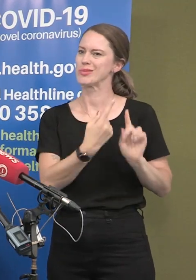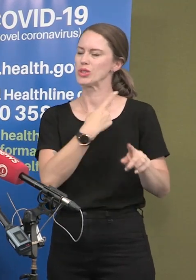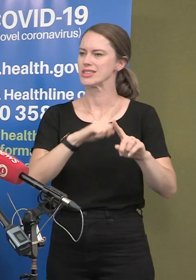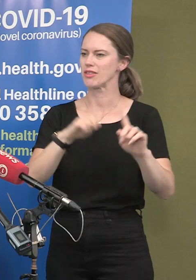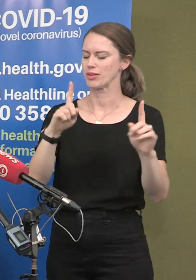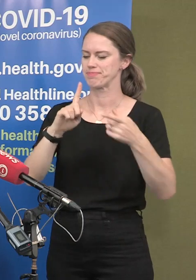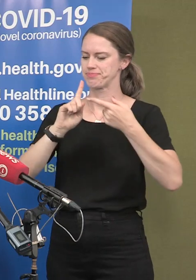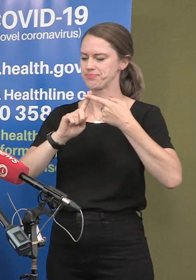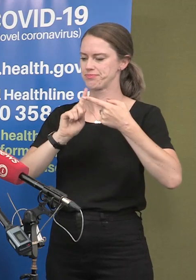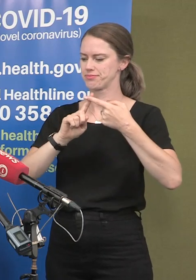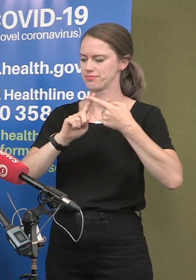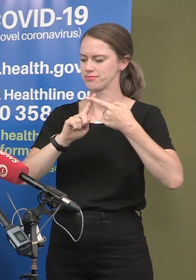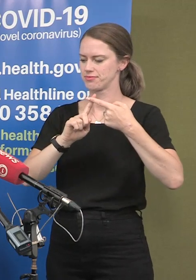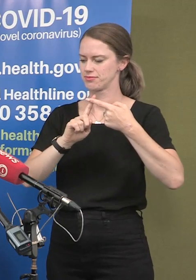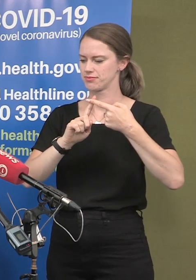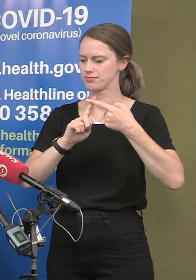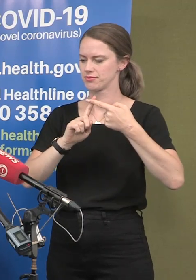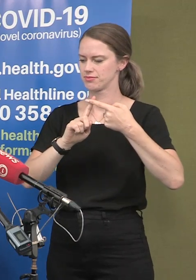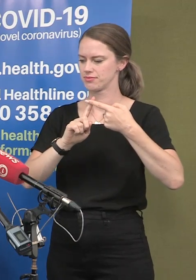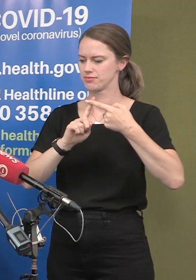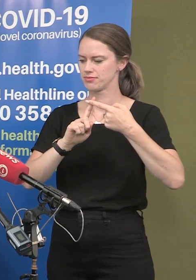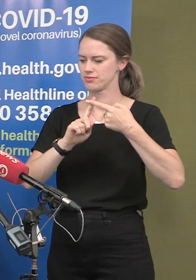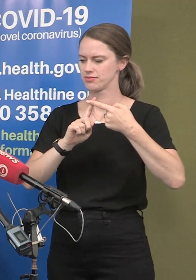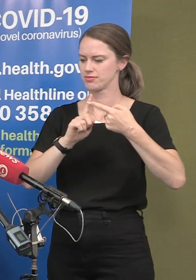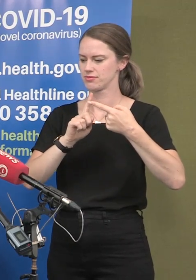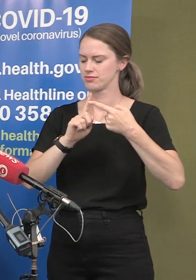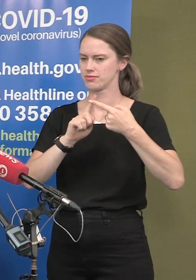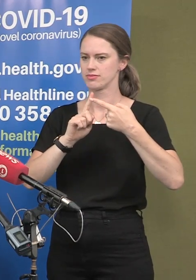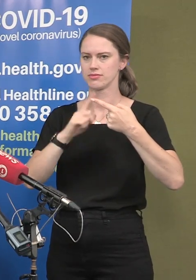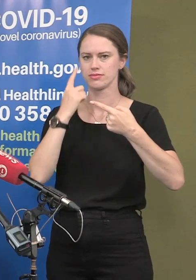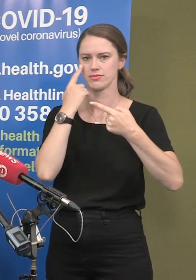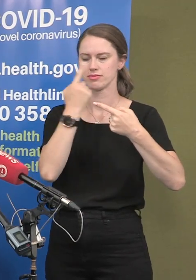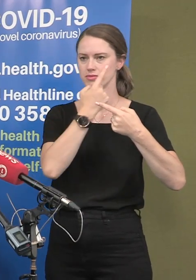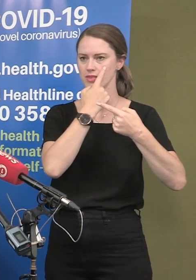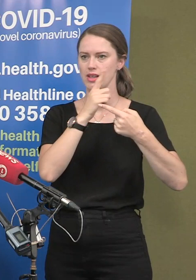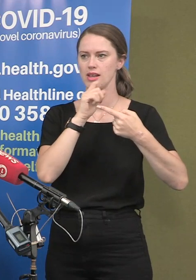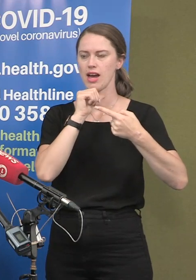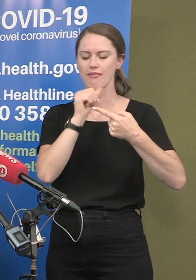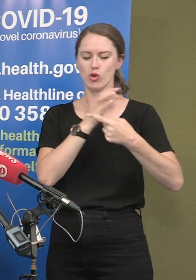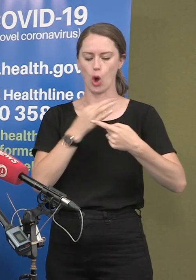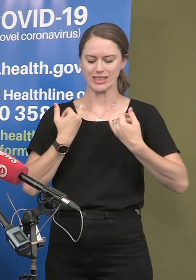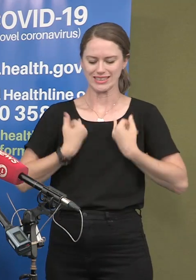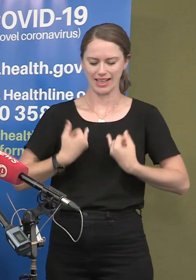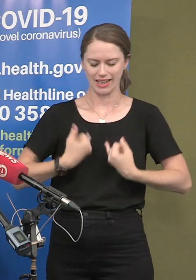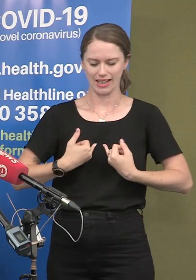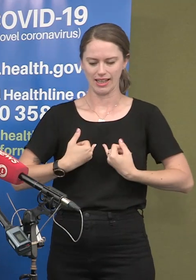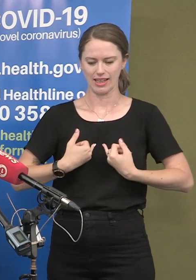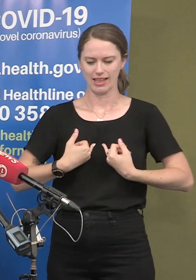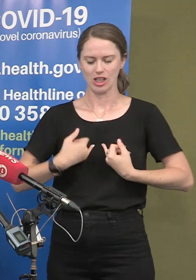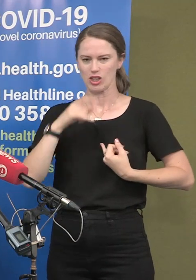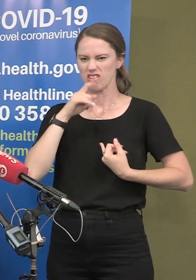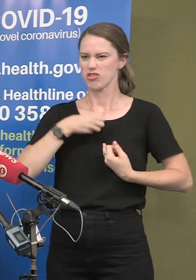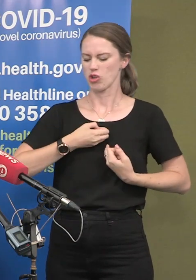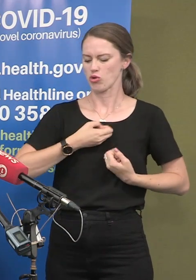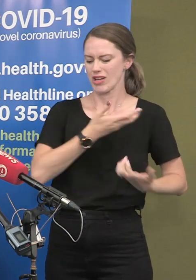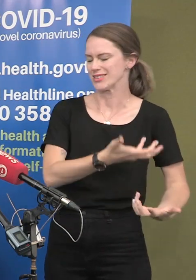The first thing is the evidence that asymptomatic transmission plays a very small role. So people transmit the virus